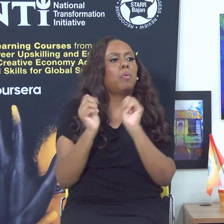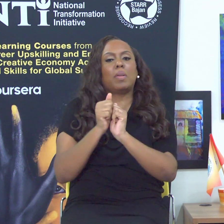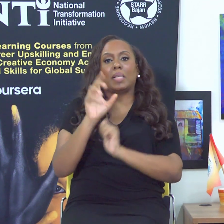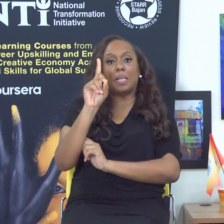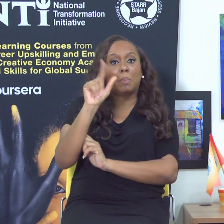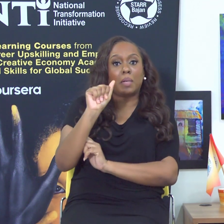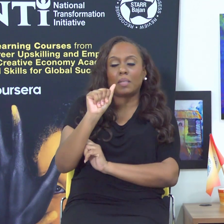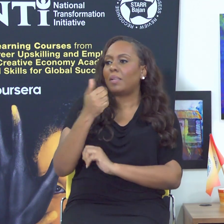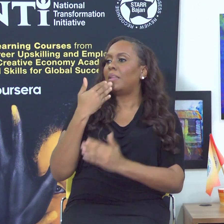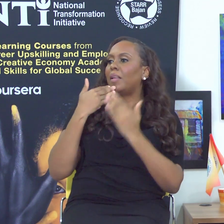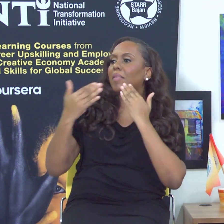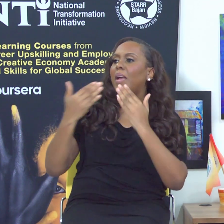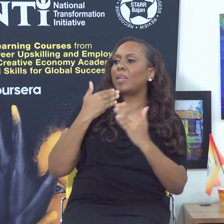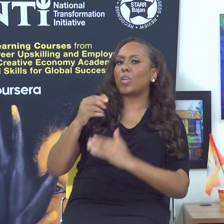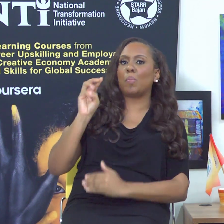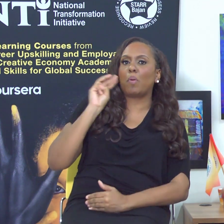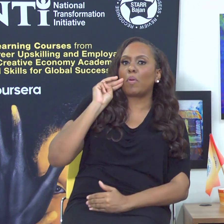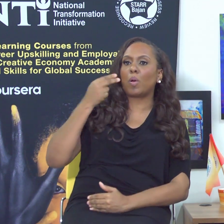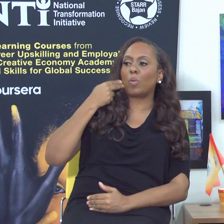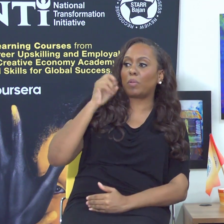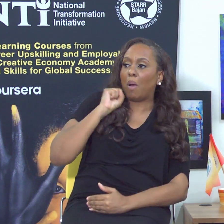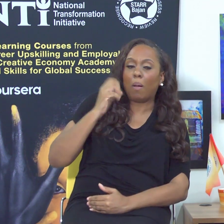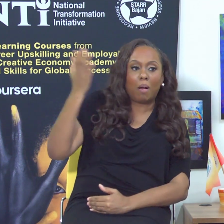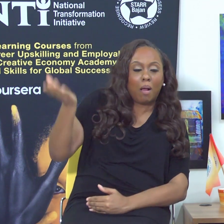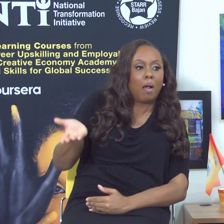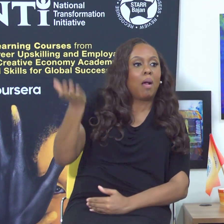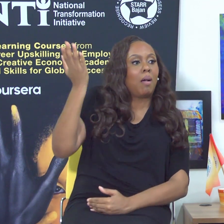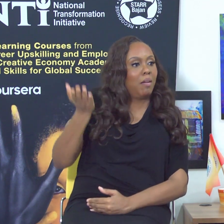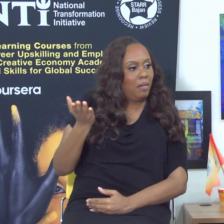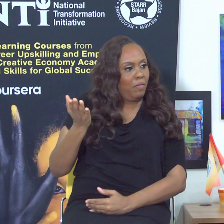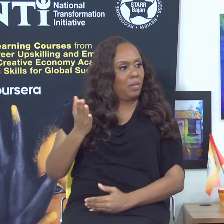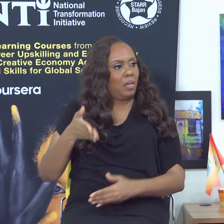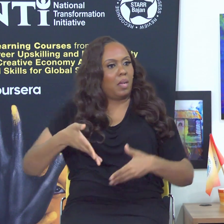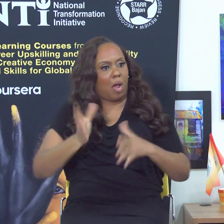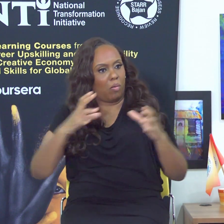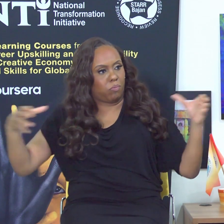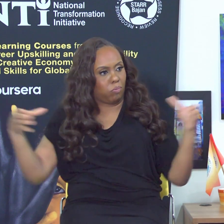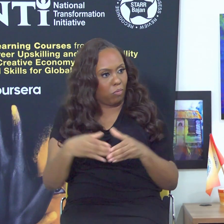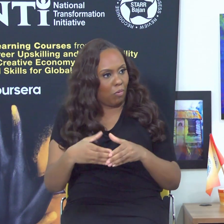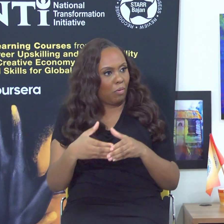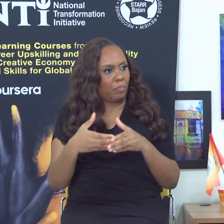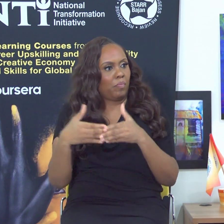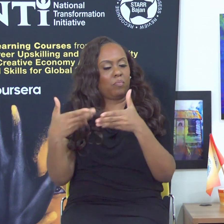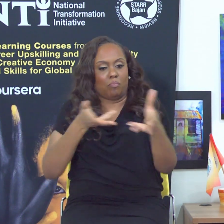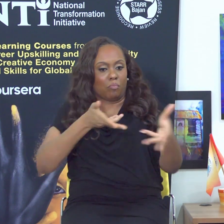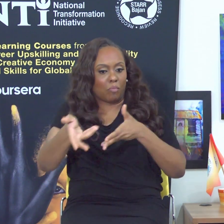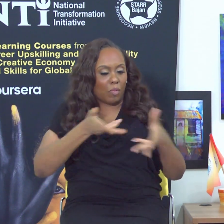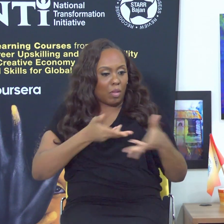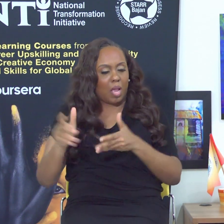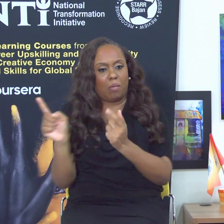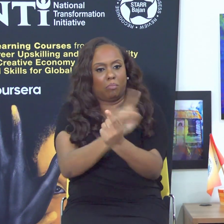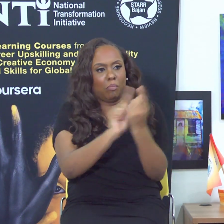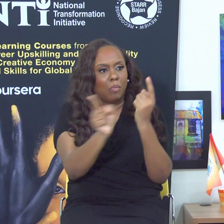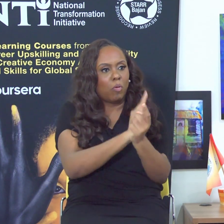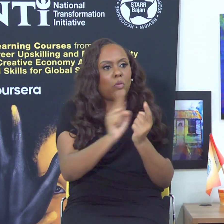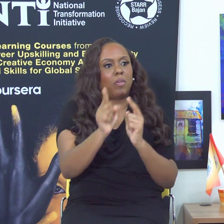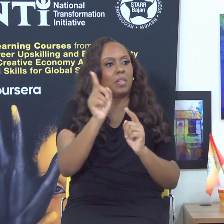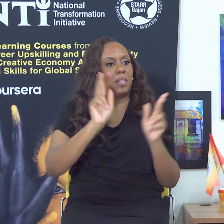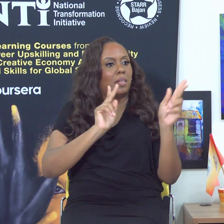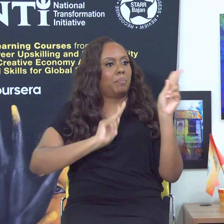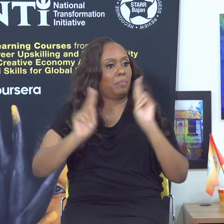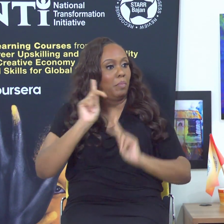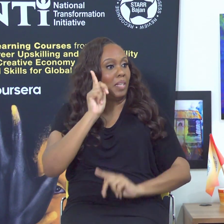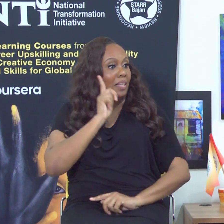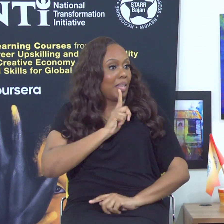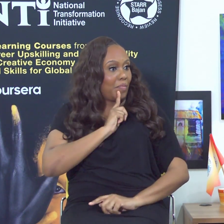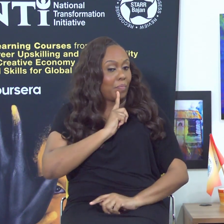So thank you to Maria Holder-Small for making this happen today and letting us meet members of the deaf community.